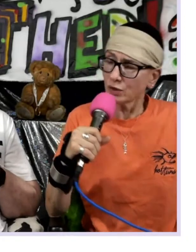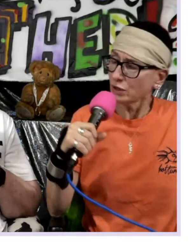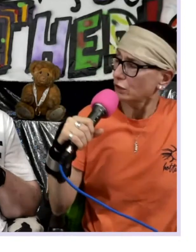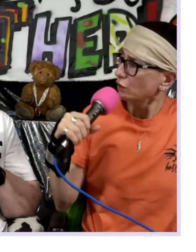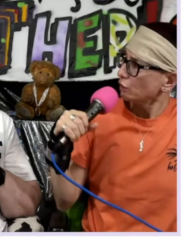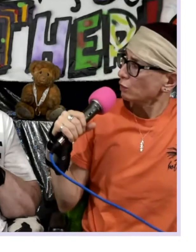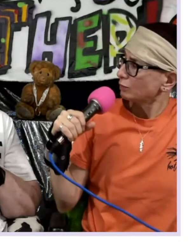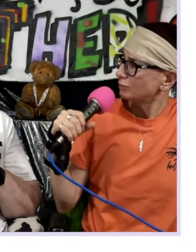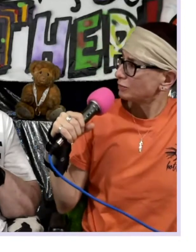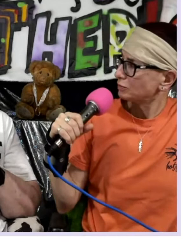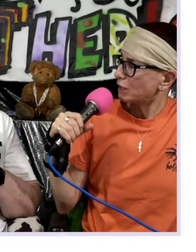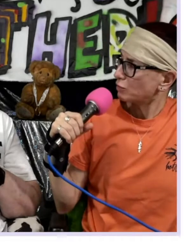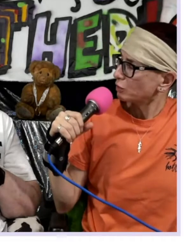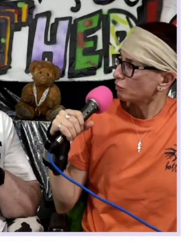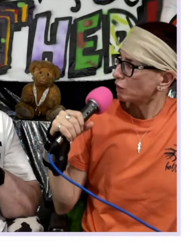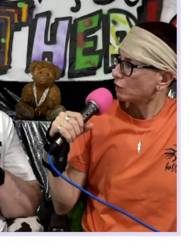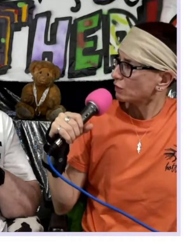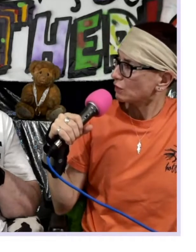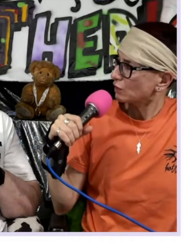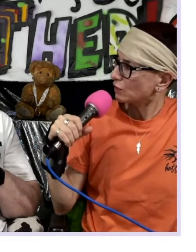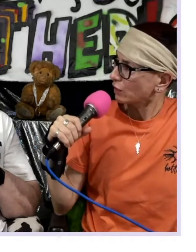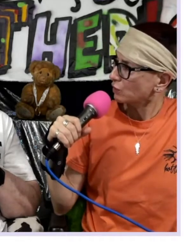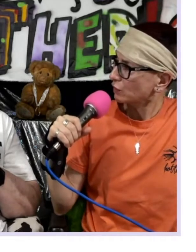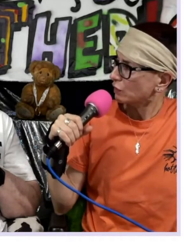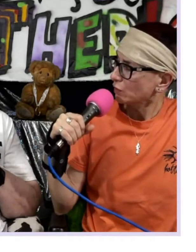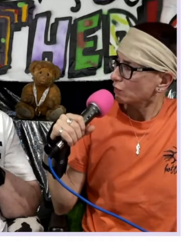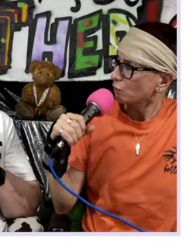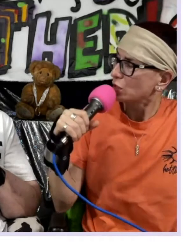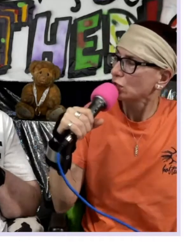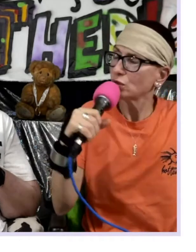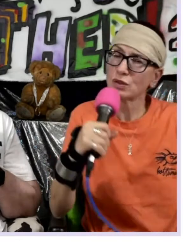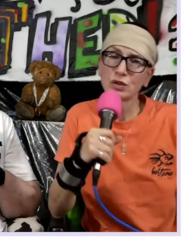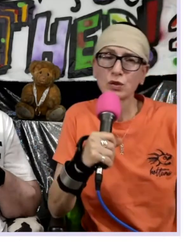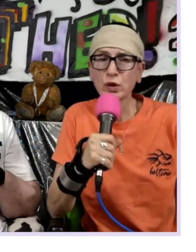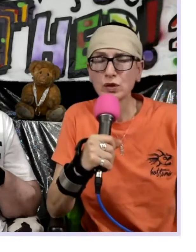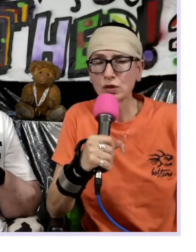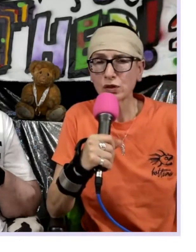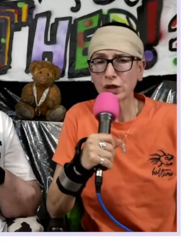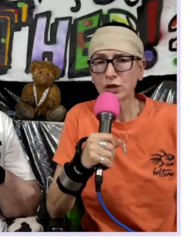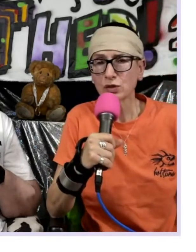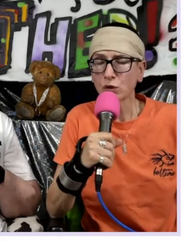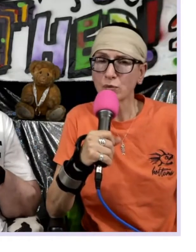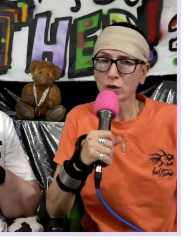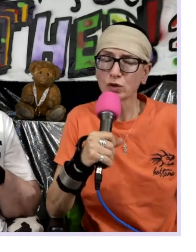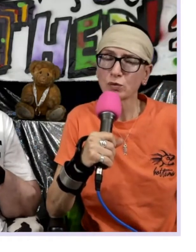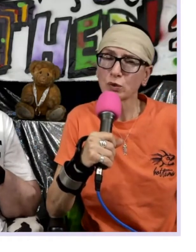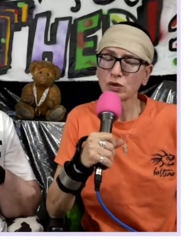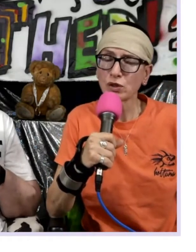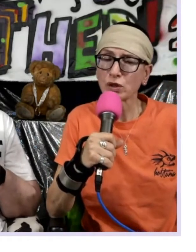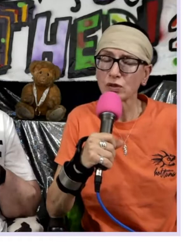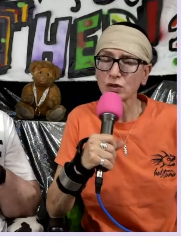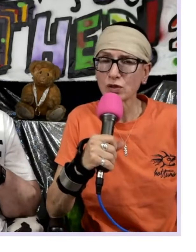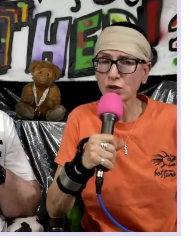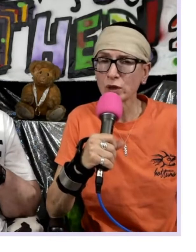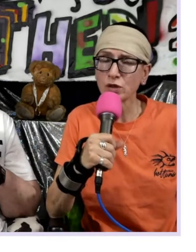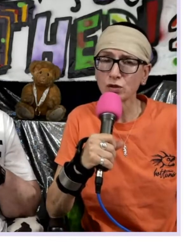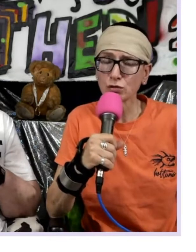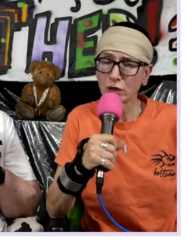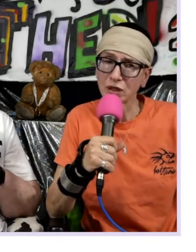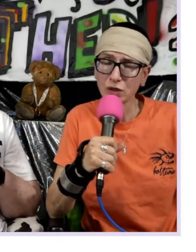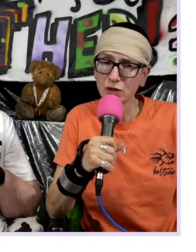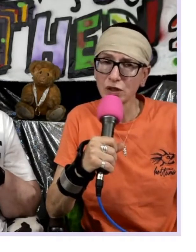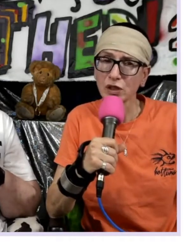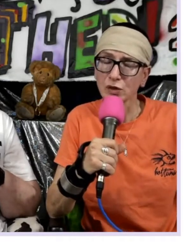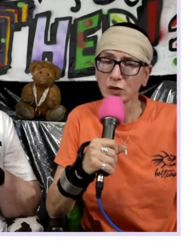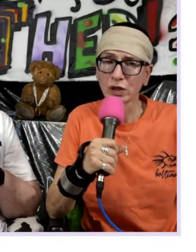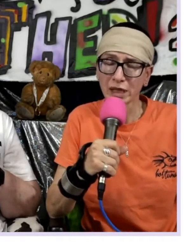I think, everybody realizes that over the last week, the situation has got much more serious. So it's